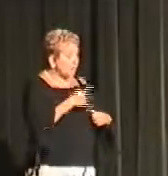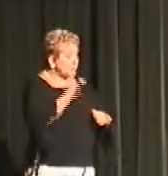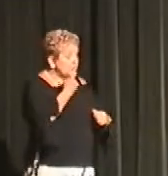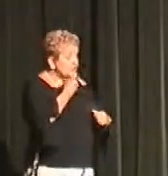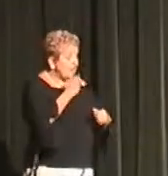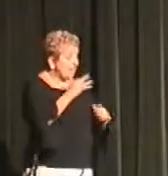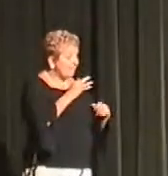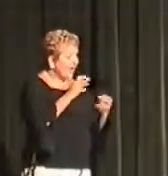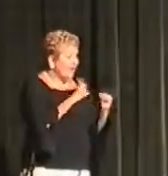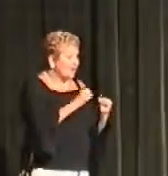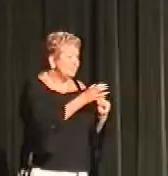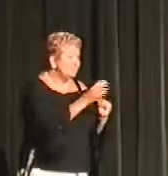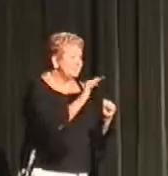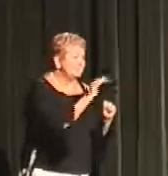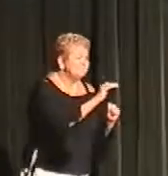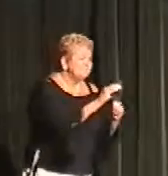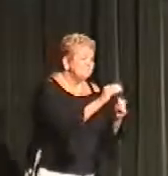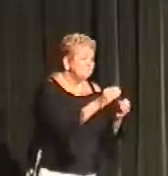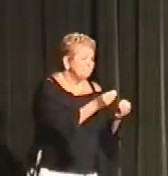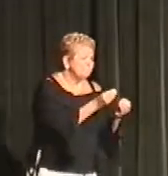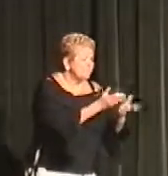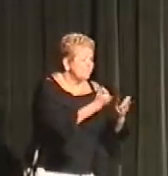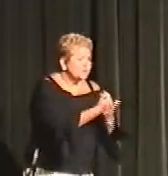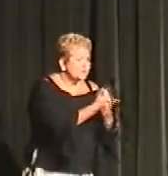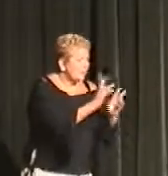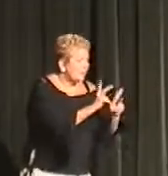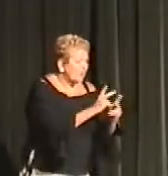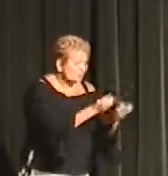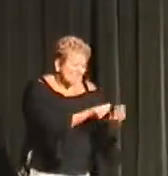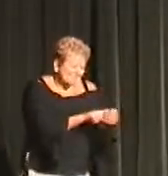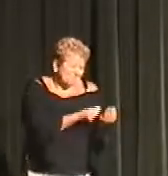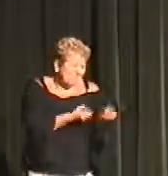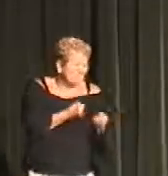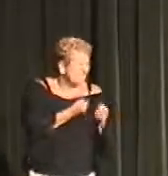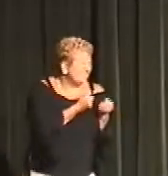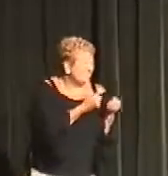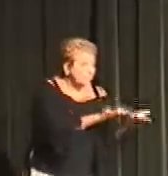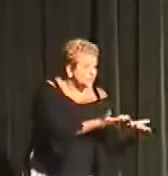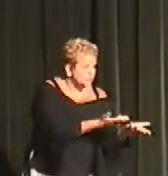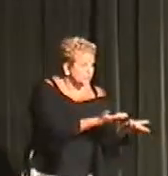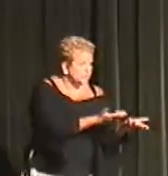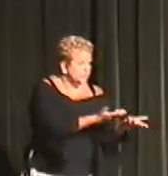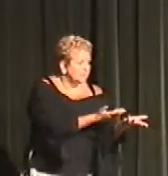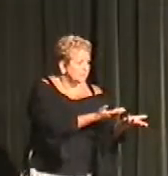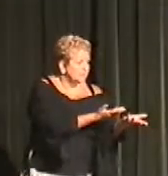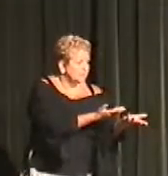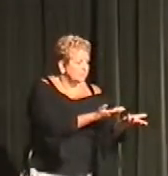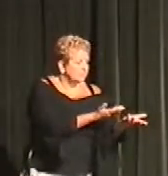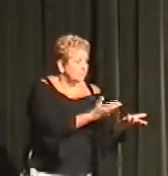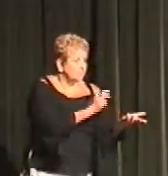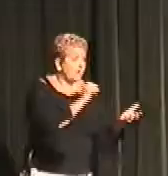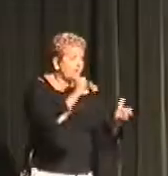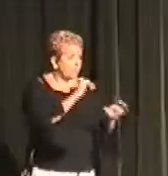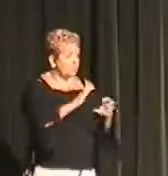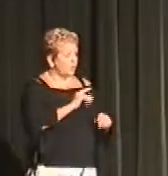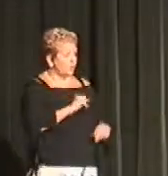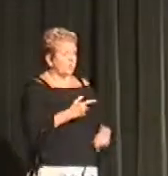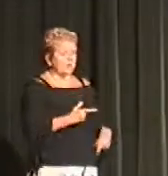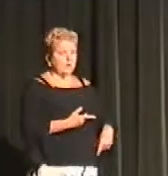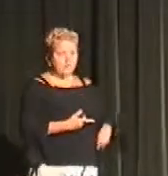give you everything that I've got, and just give it to you, she said, I wouldn't do it. And I thought, how mean. I mean, I